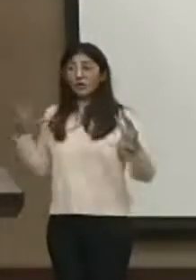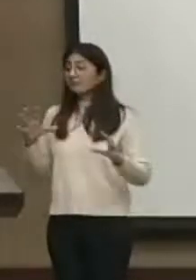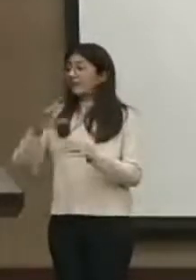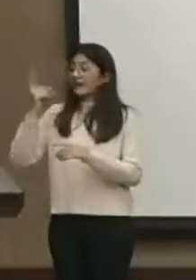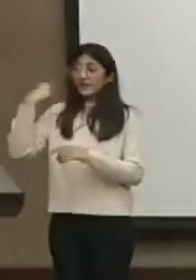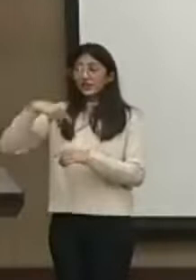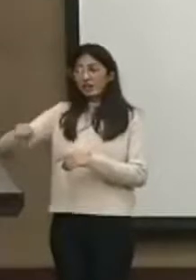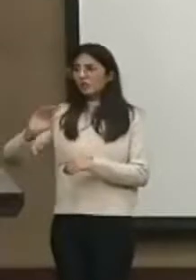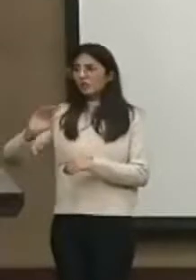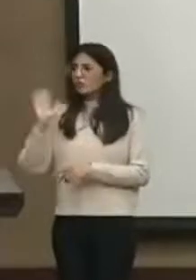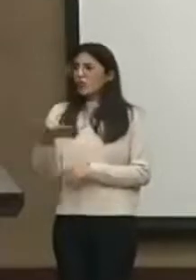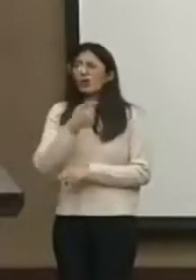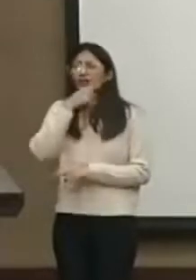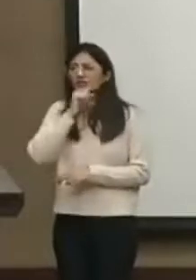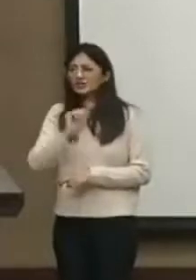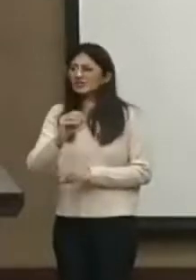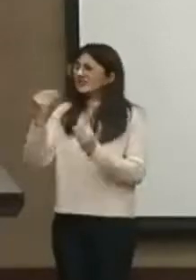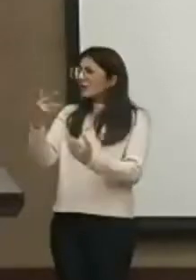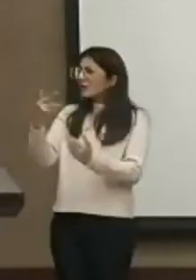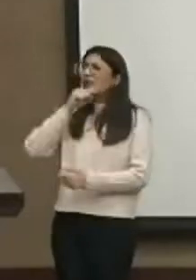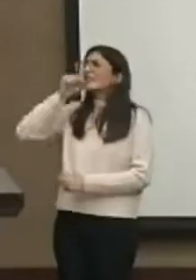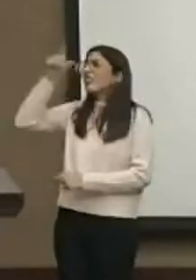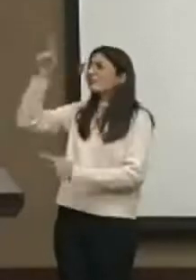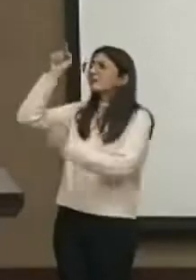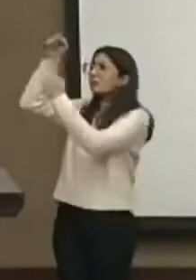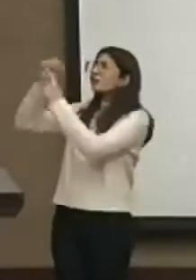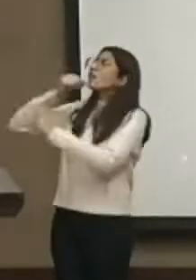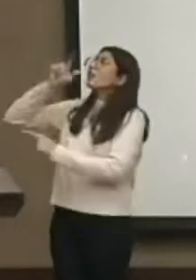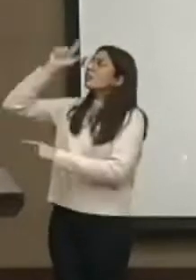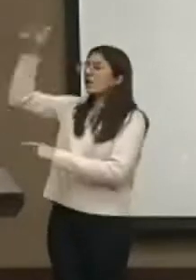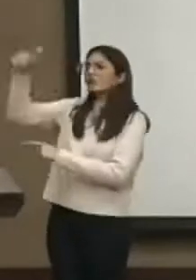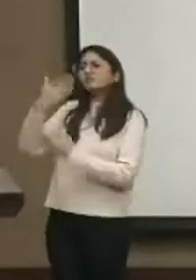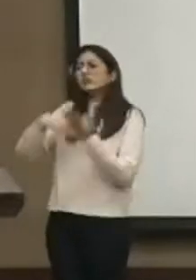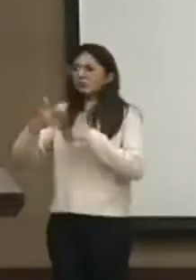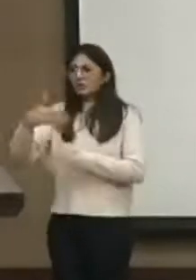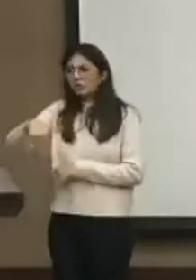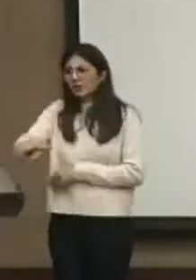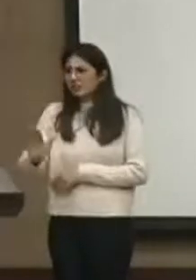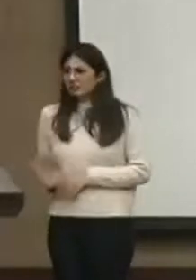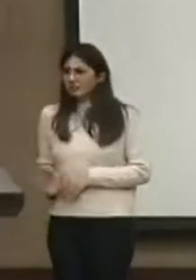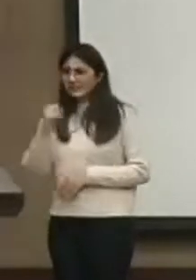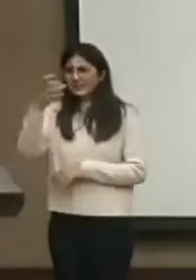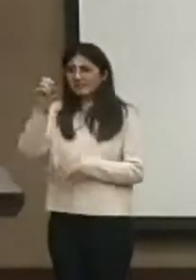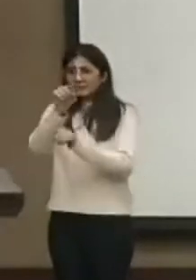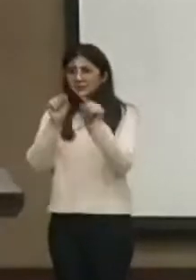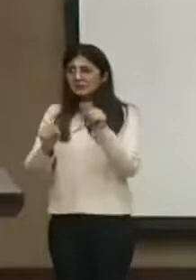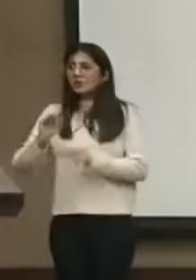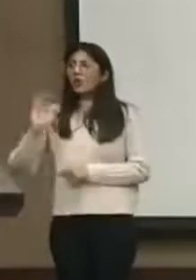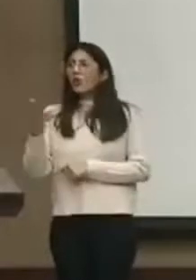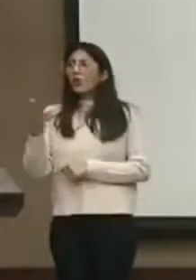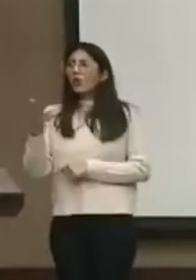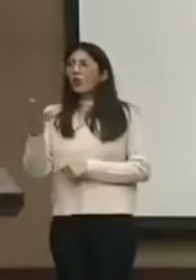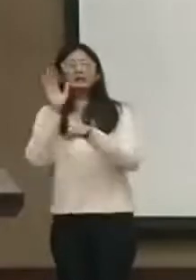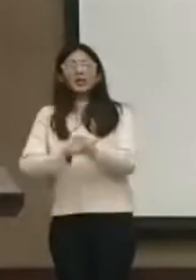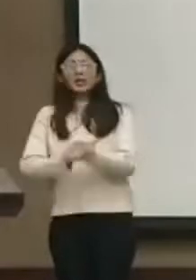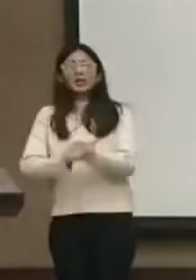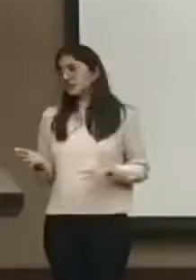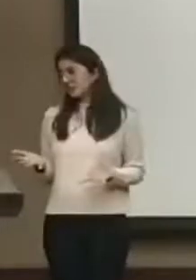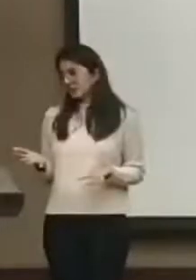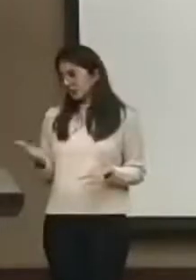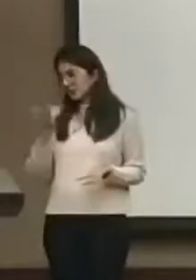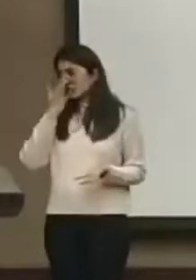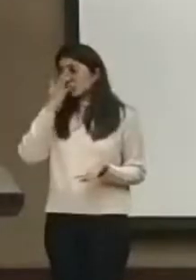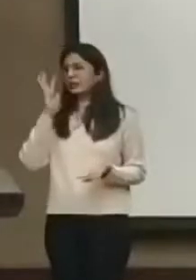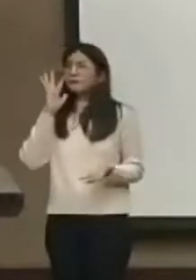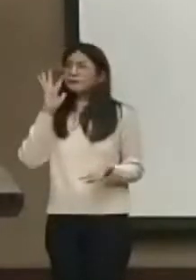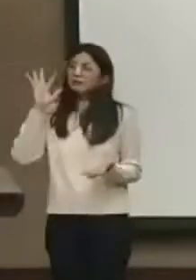aging. Someone at some point in their life will have a disability, and even 70% of them are invisible, we all know. So I think